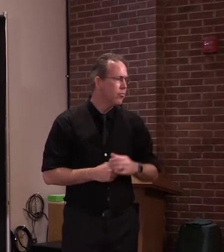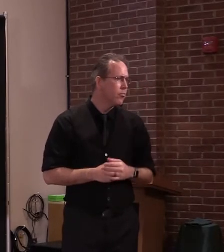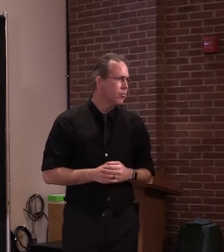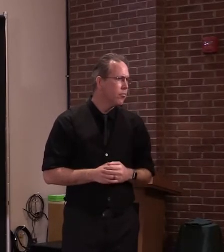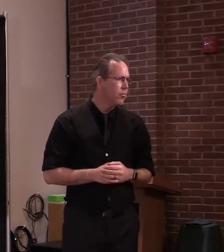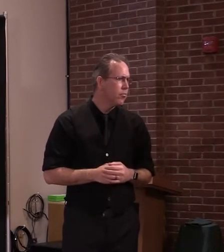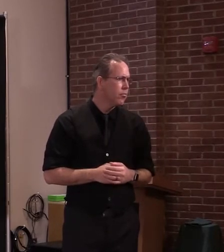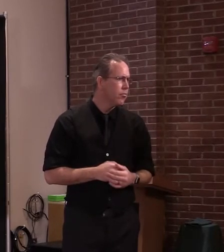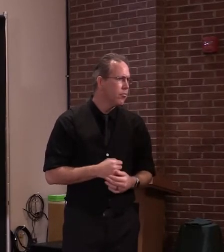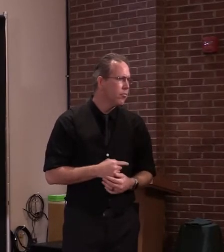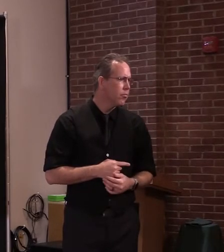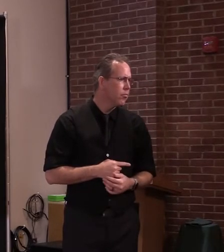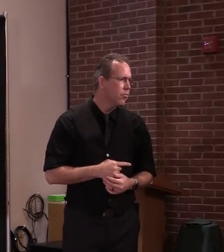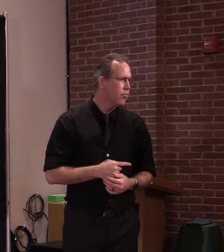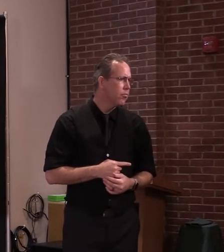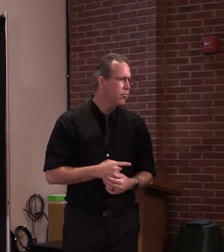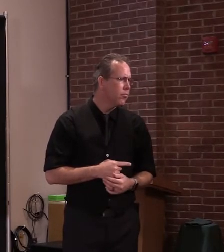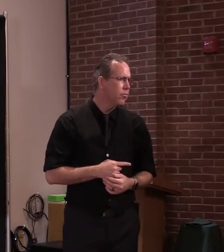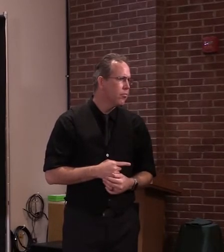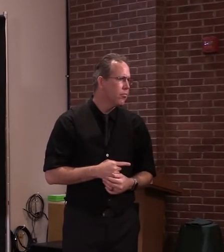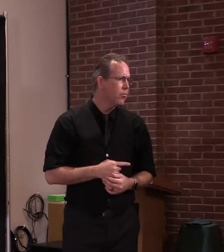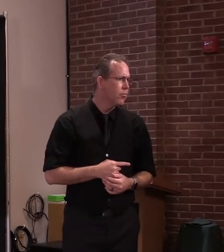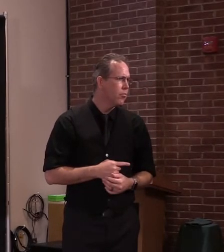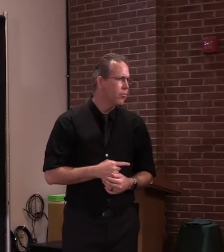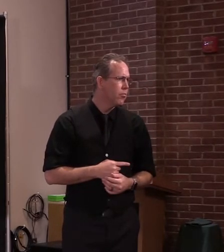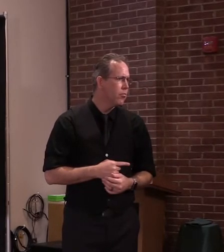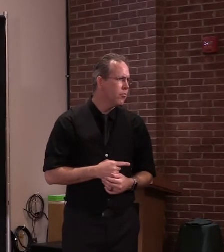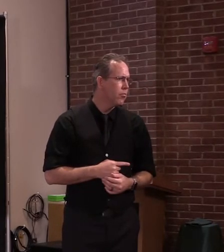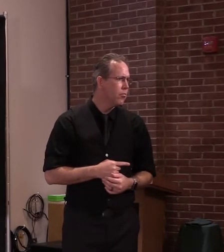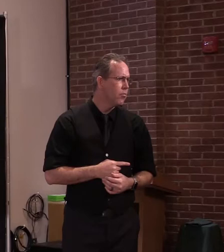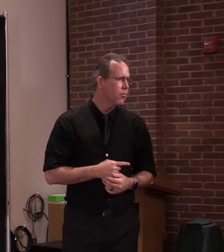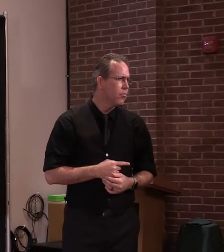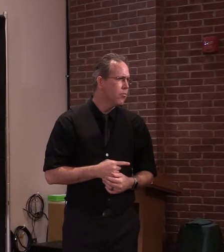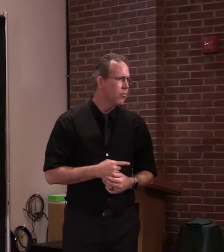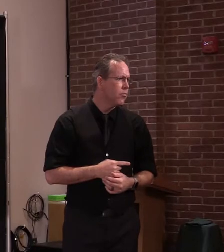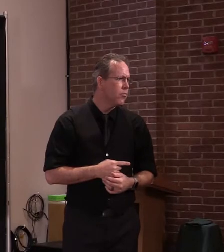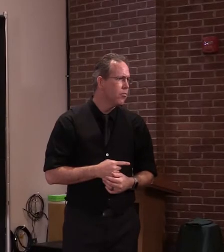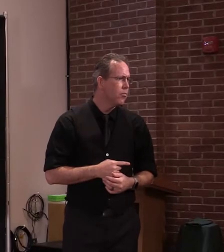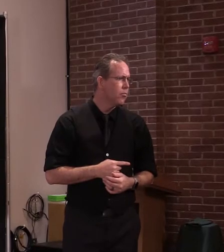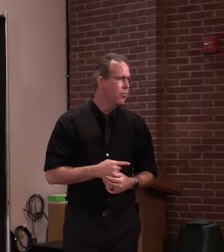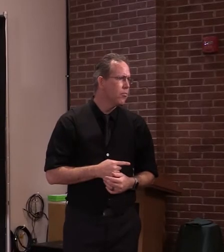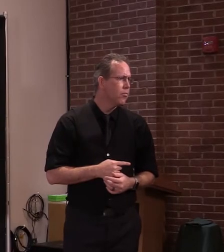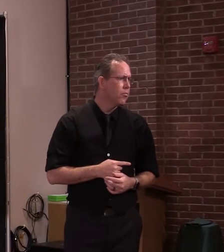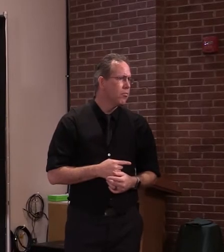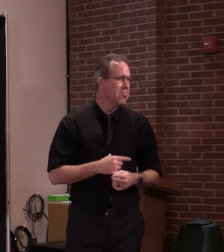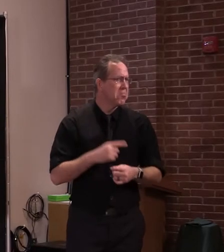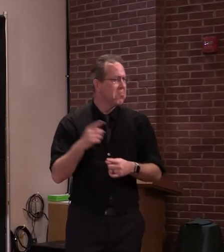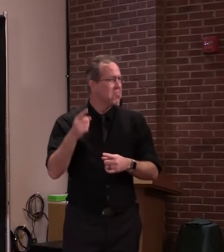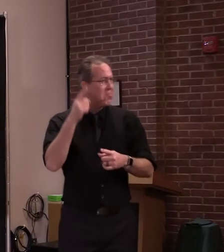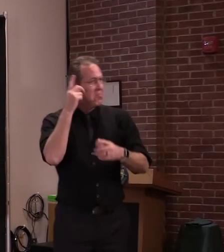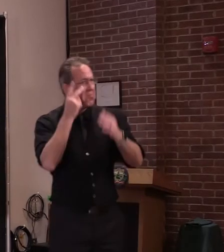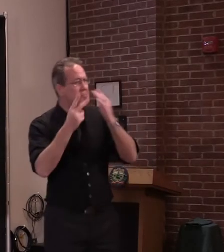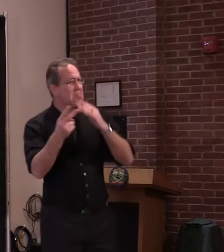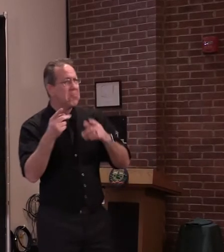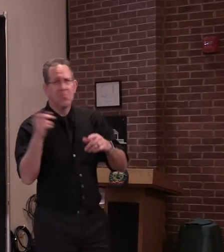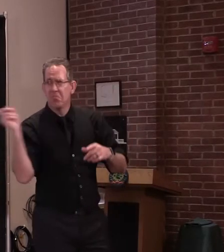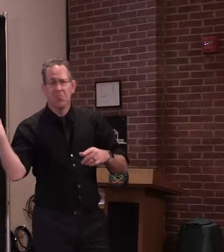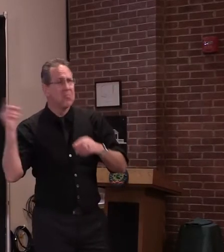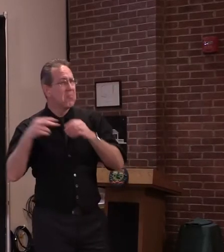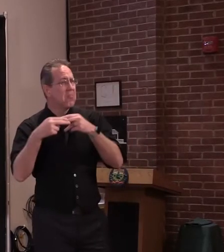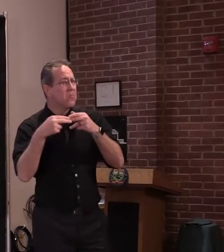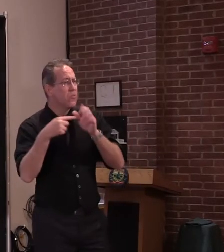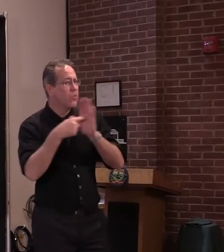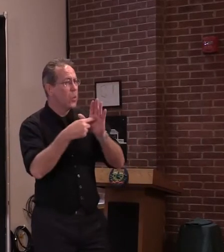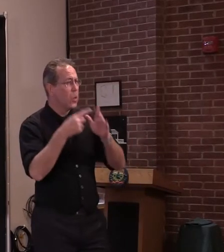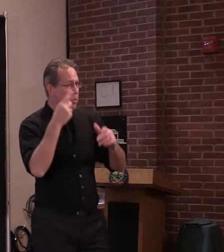between 3,000 and 5,000 cases based on that innermost confidence band, which would be totally a record for here